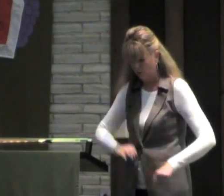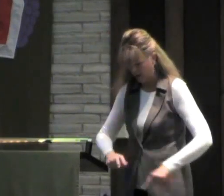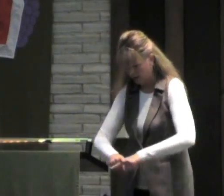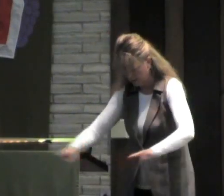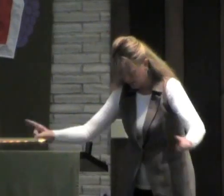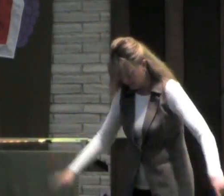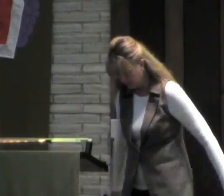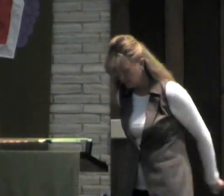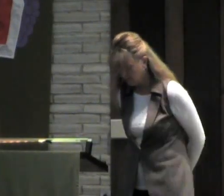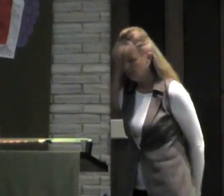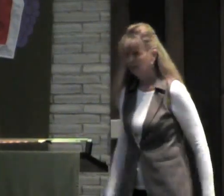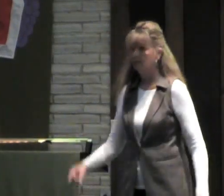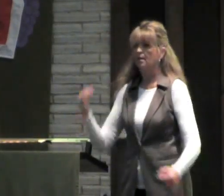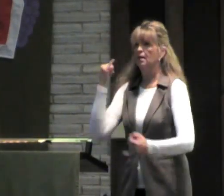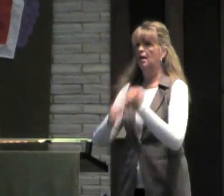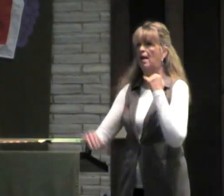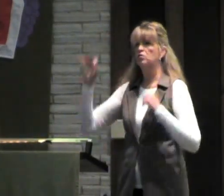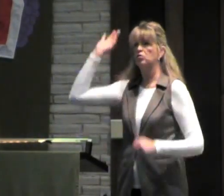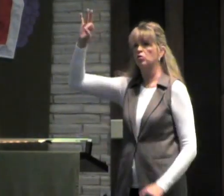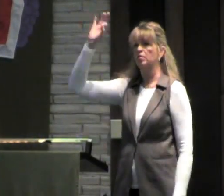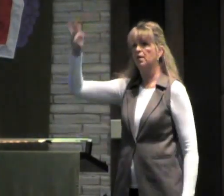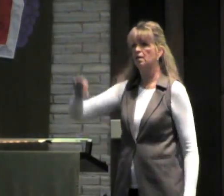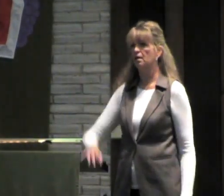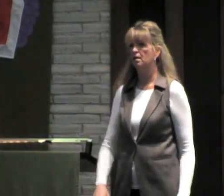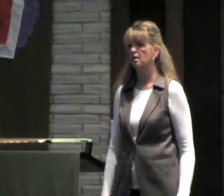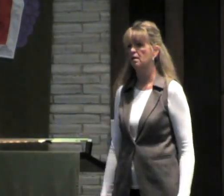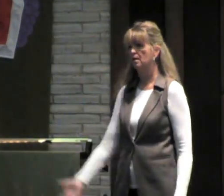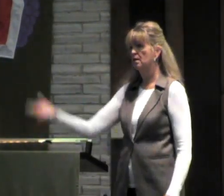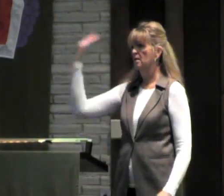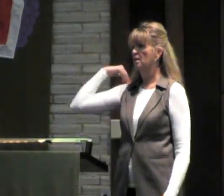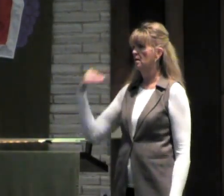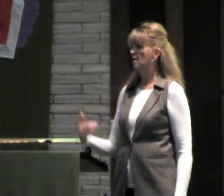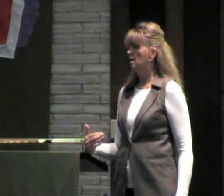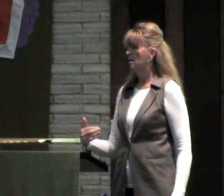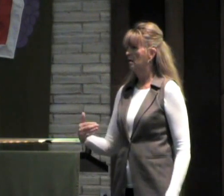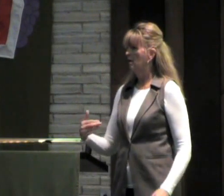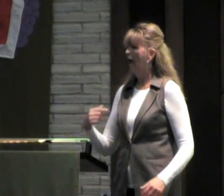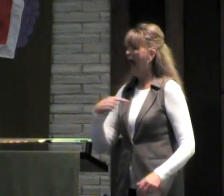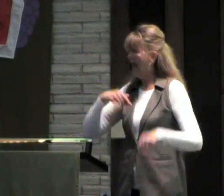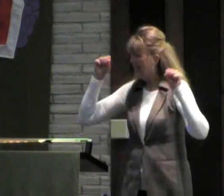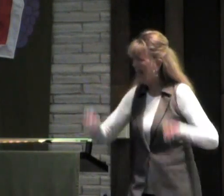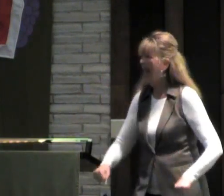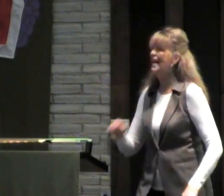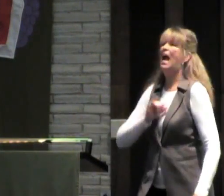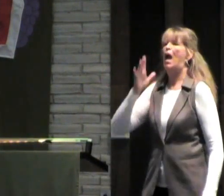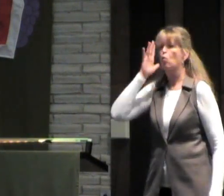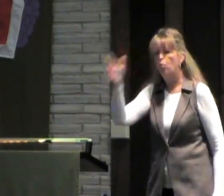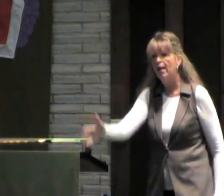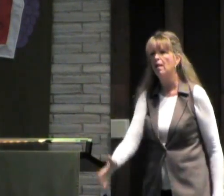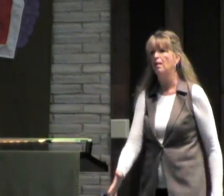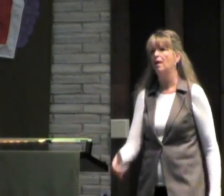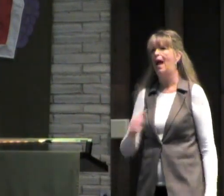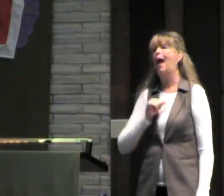and I have freedom in Christ." In my last sermon before, remember I talked about the box thing. I